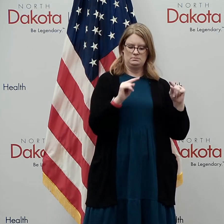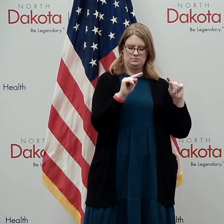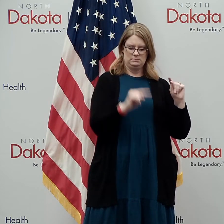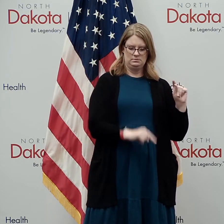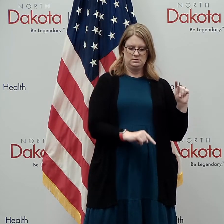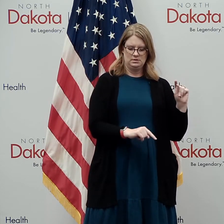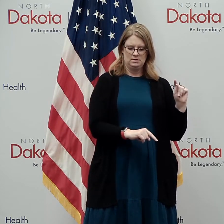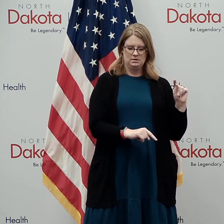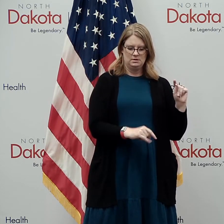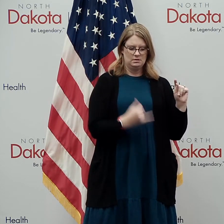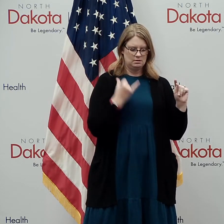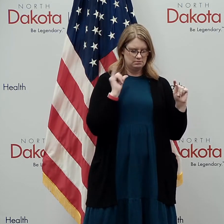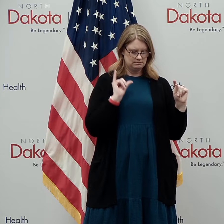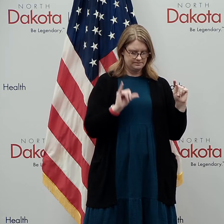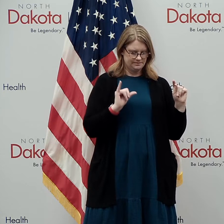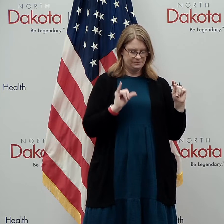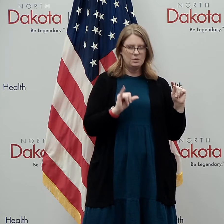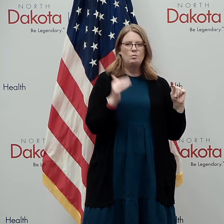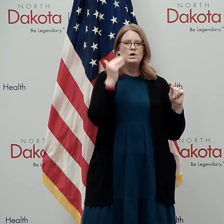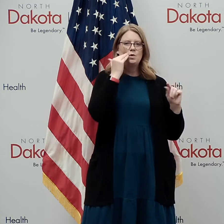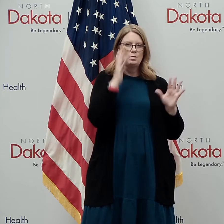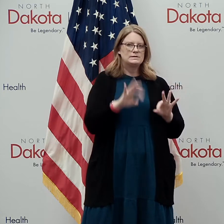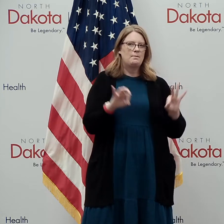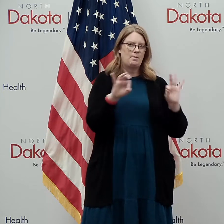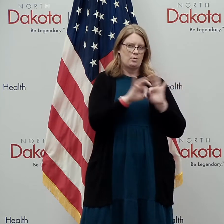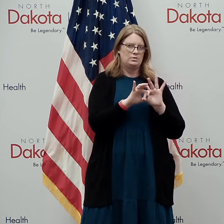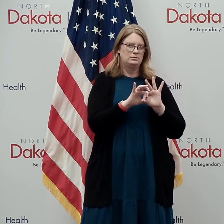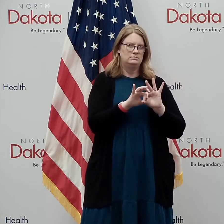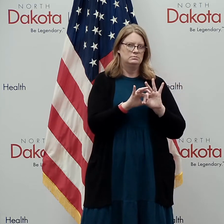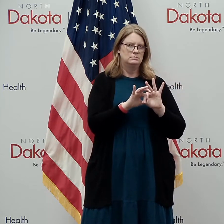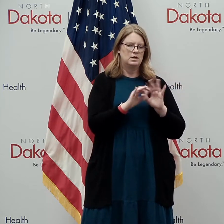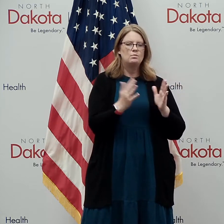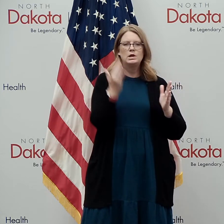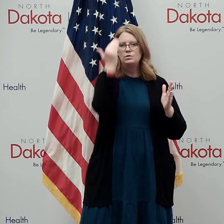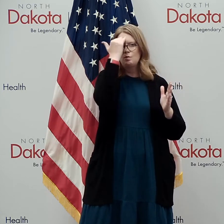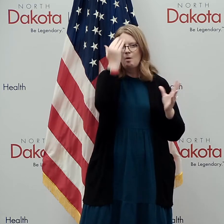a lot smarter now about what matters. And like I say, there's some